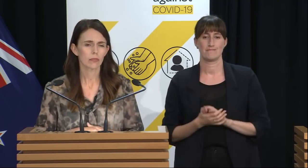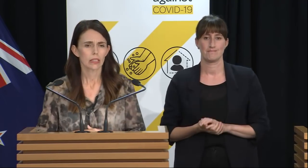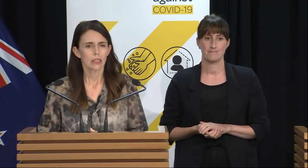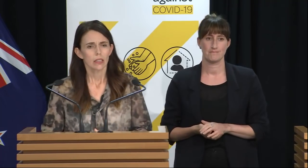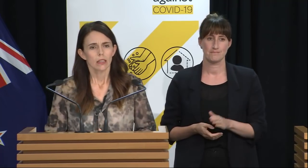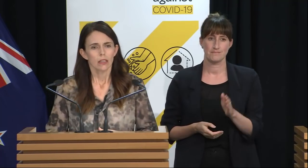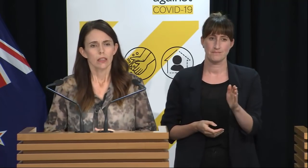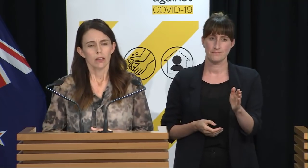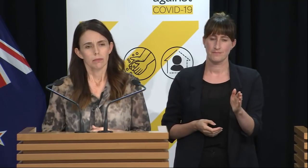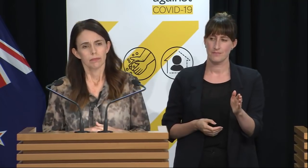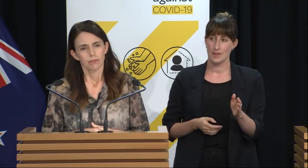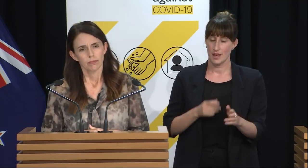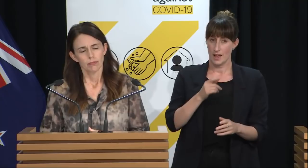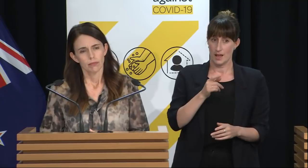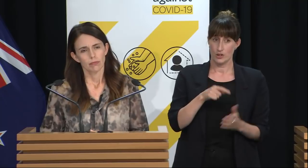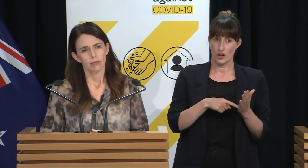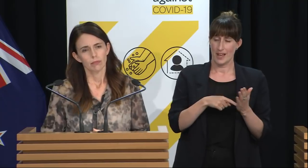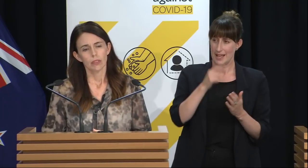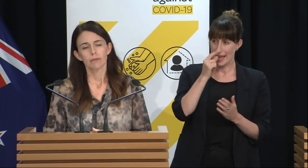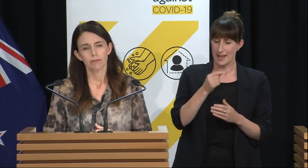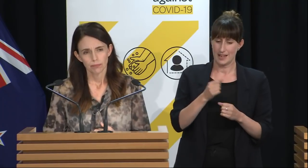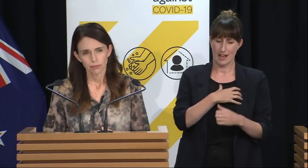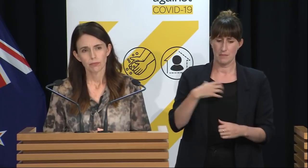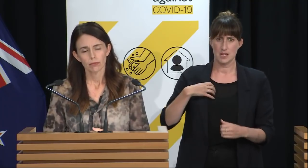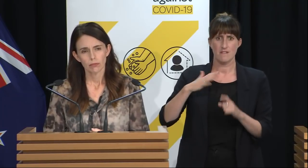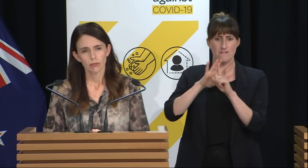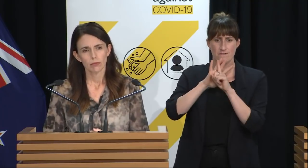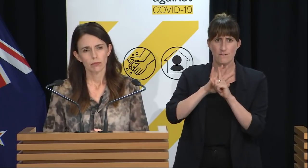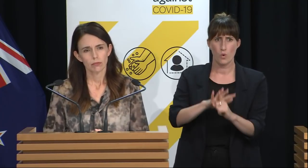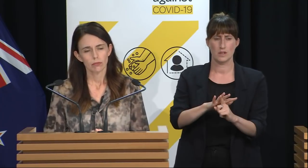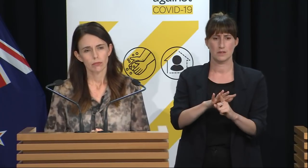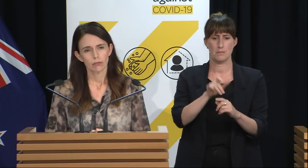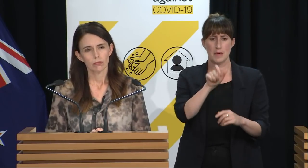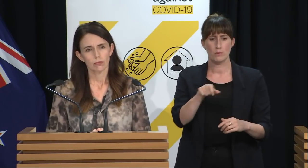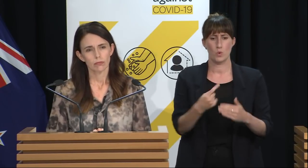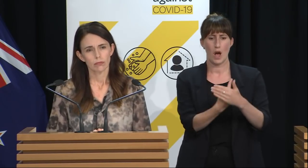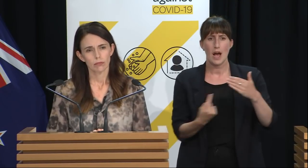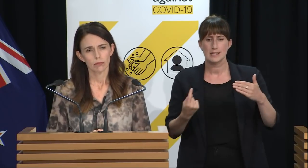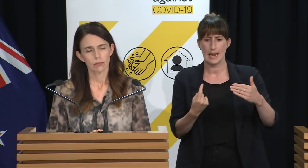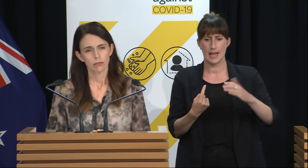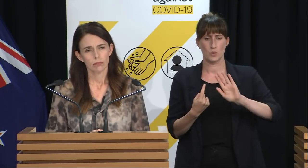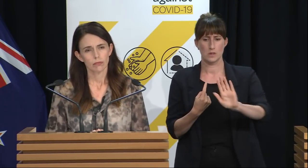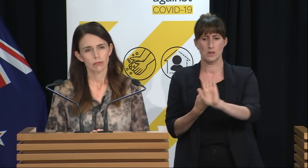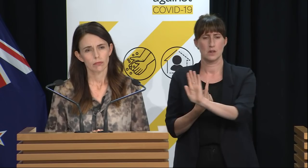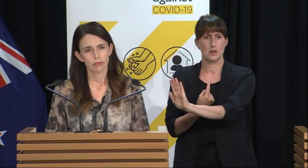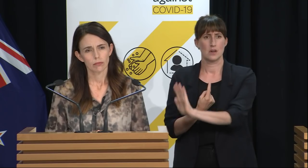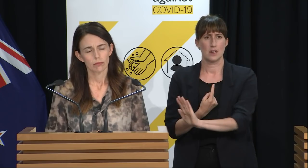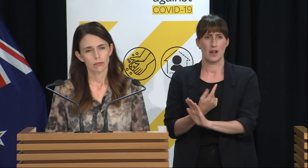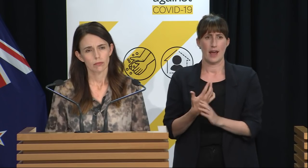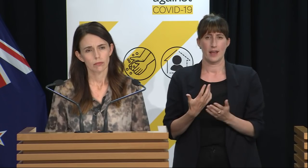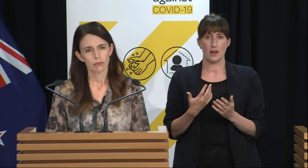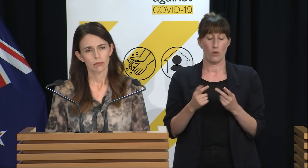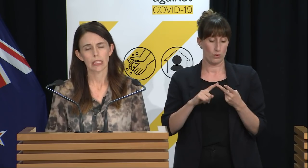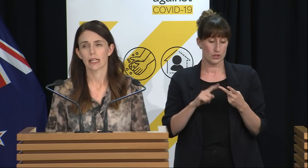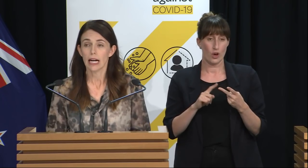enforce that isolation now, and should you also be looking more seriously at mandatory scanning, given that this is the way we're going to try and navigate this